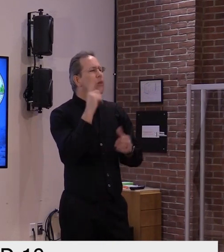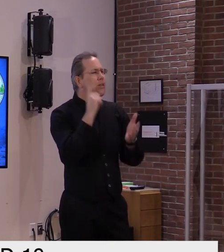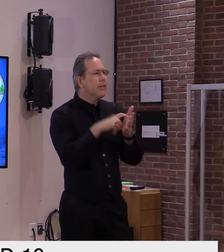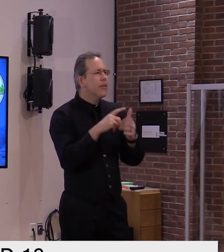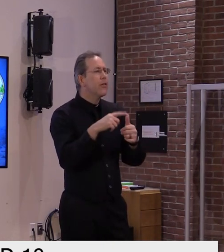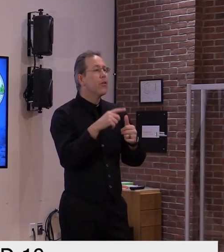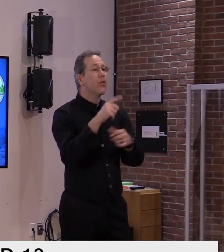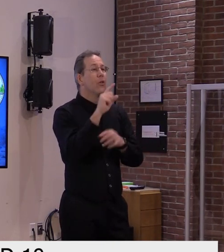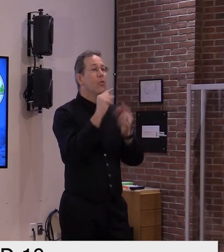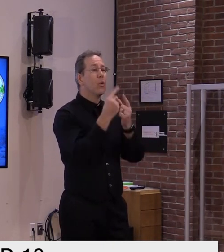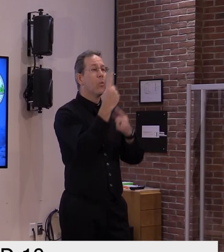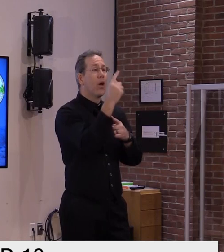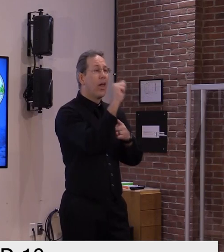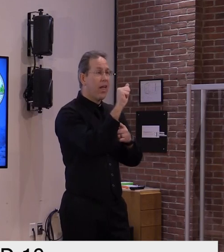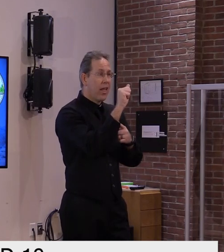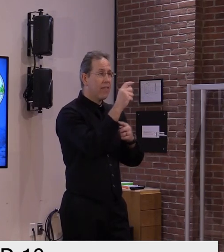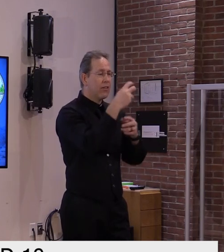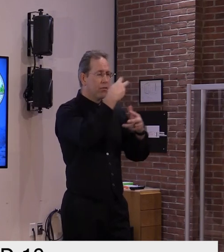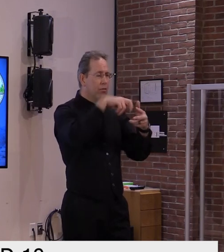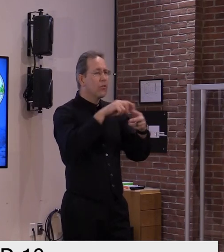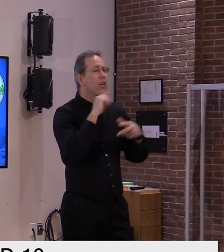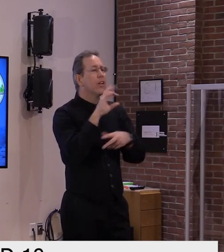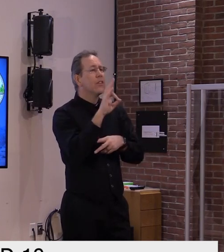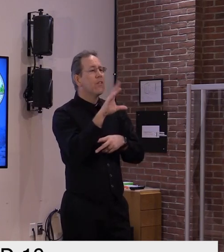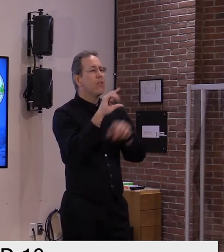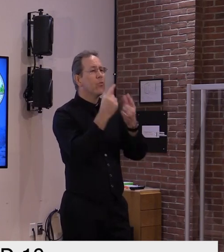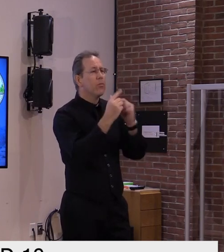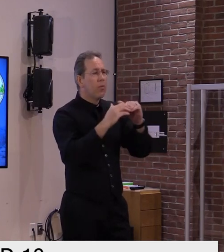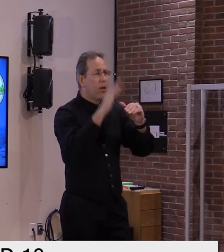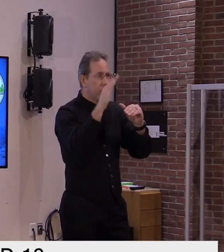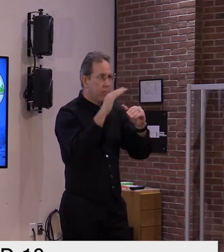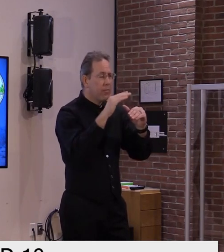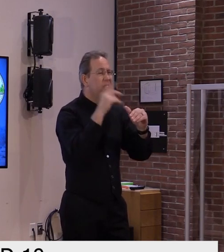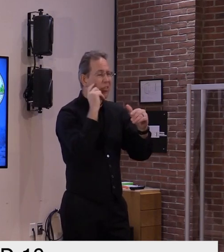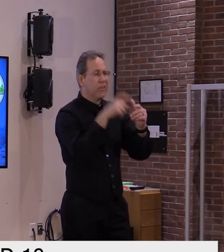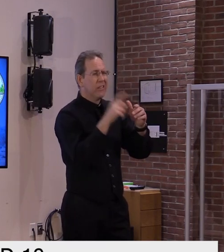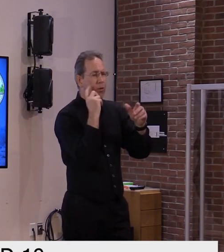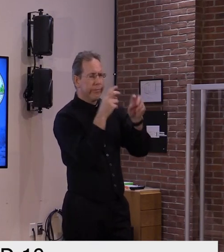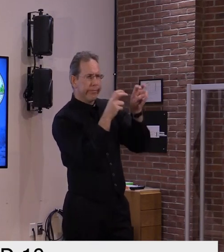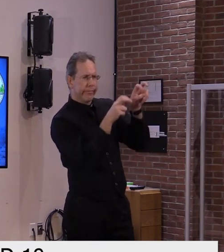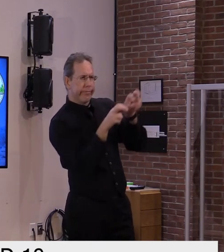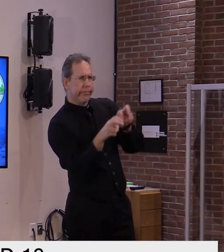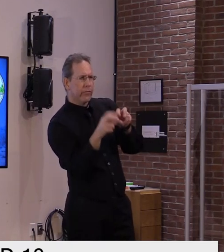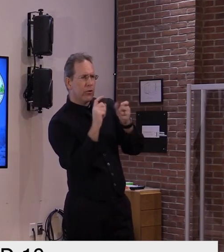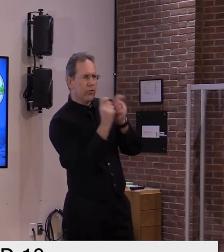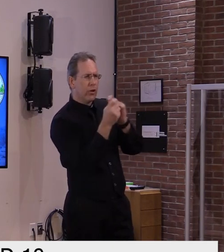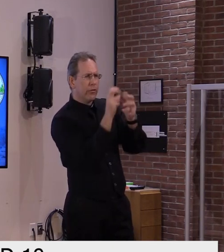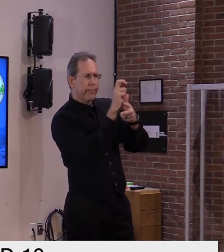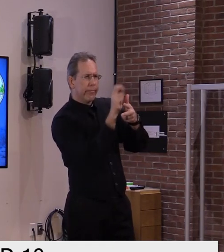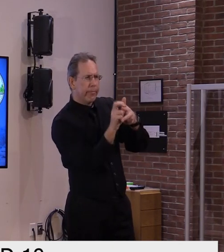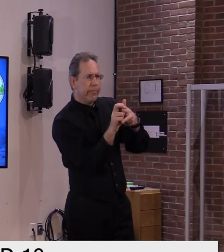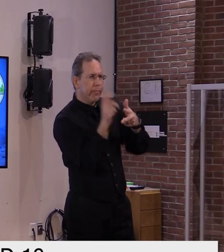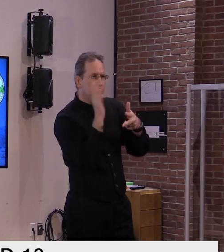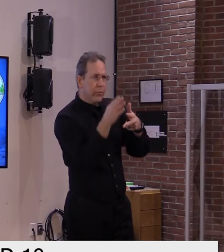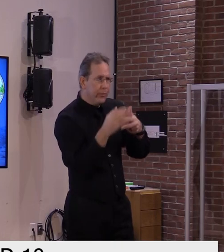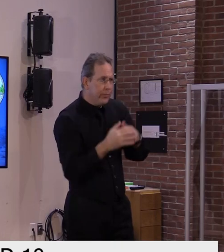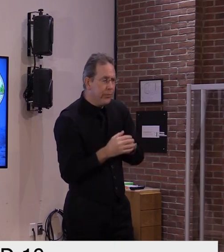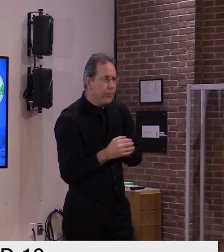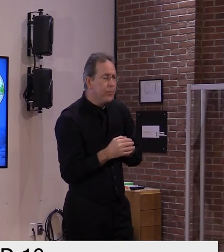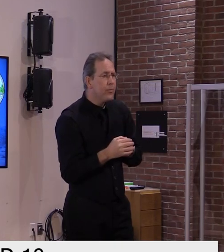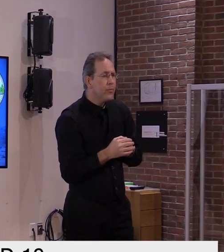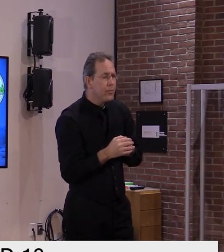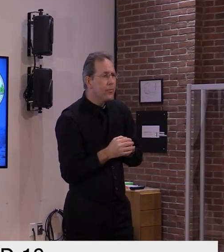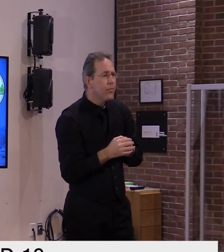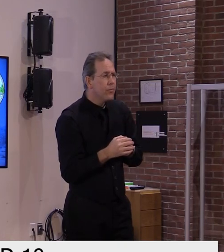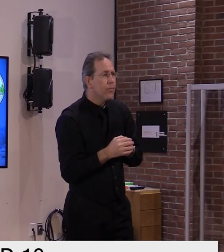our next phase with the oldest Vermonters is that we will certainly not allow